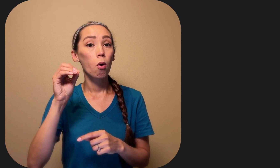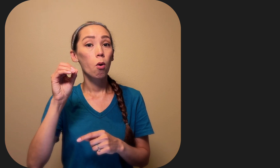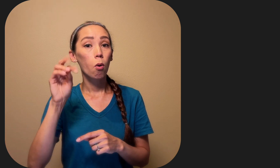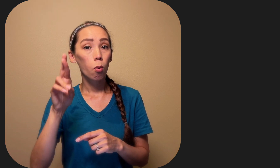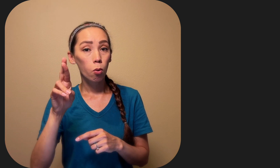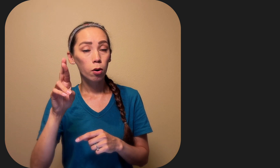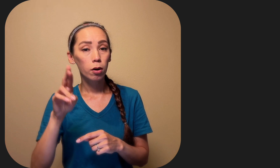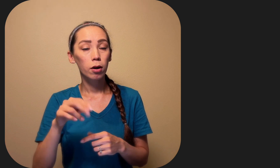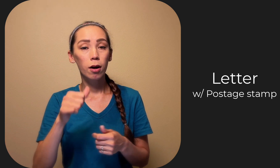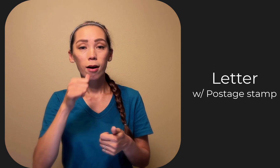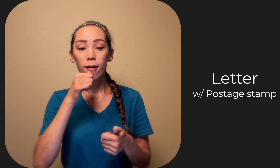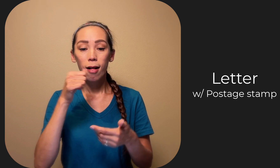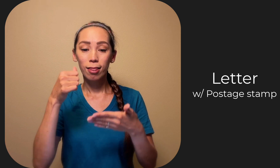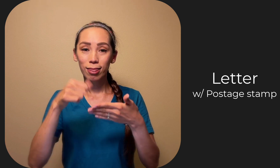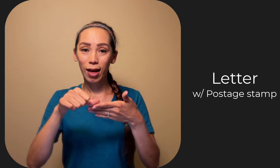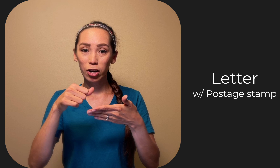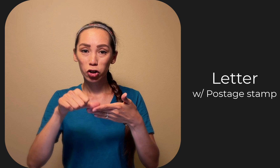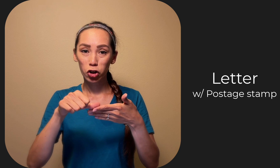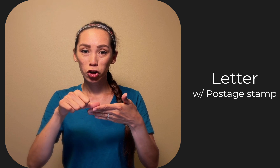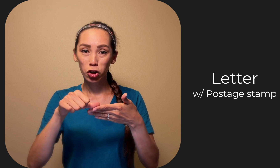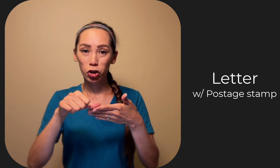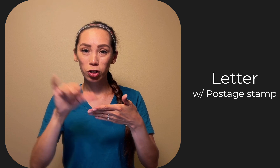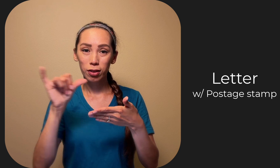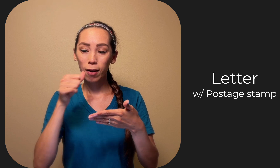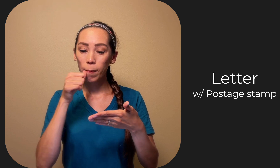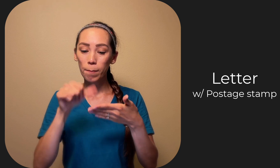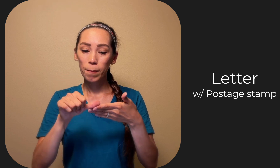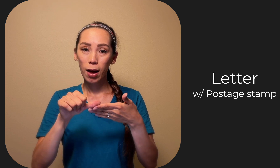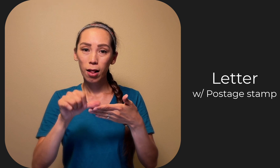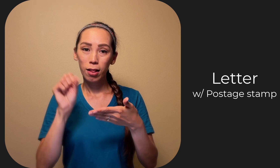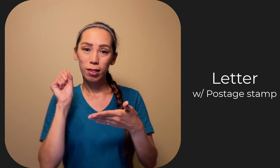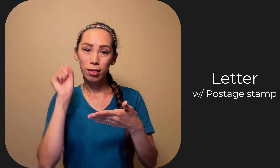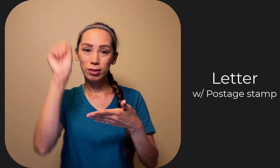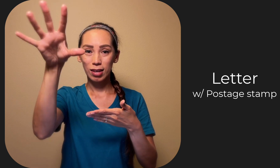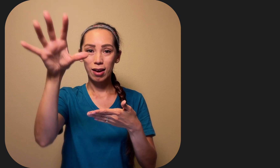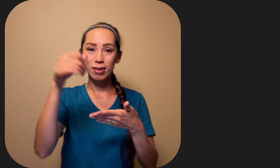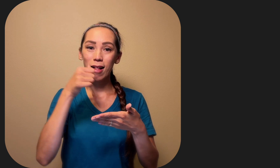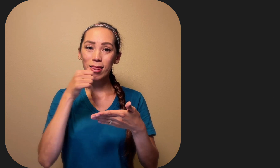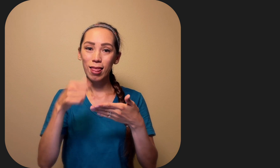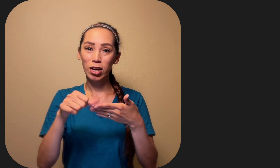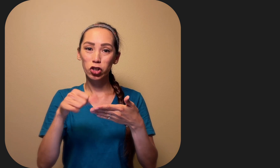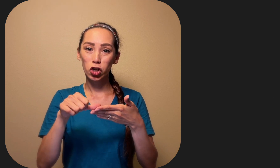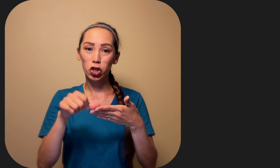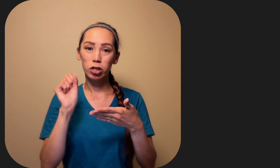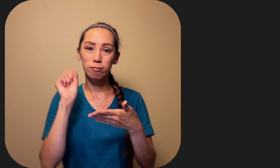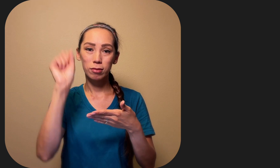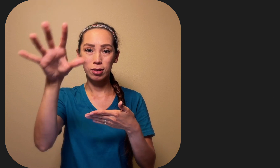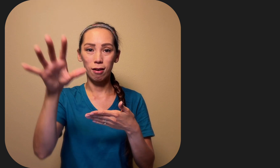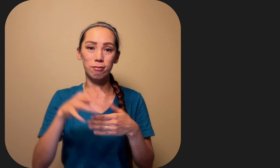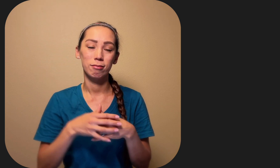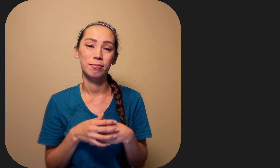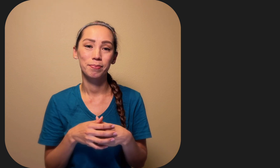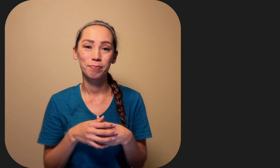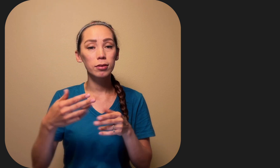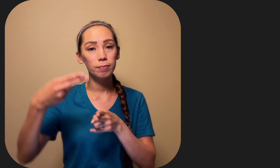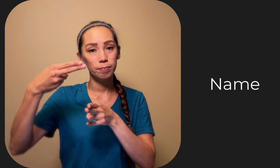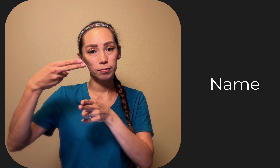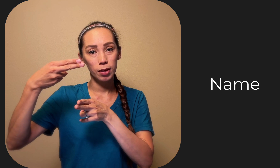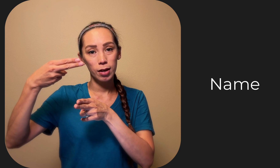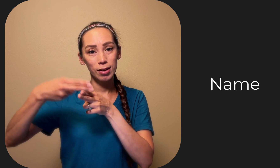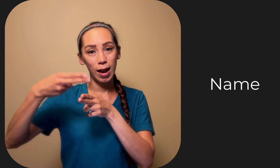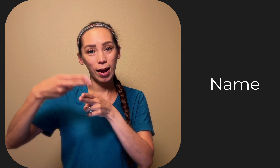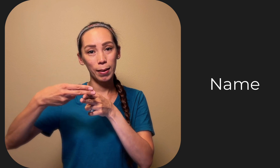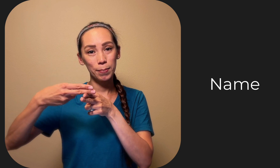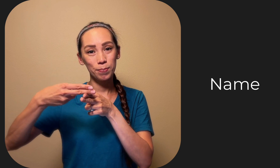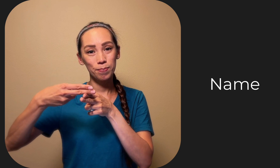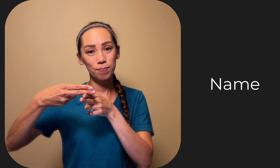letter alphabet like this, or letter, and then if you're talking about like mailing a letter, you would say send letter.